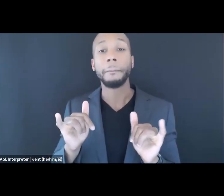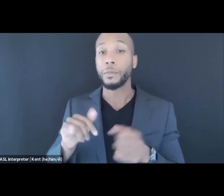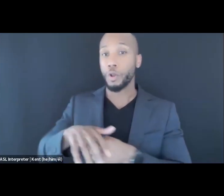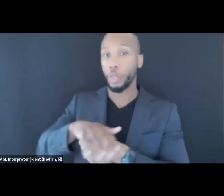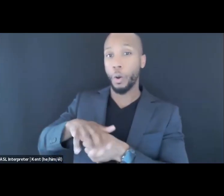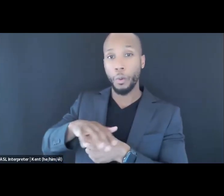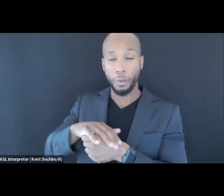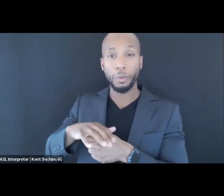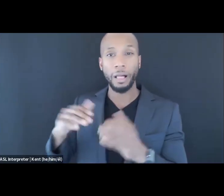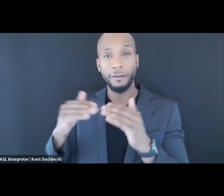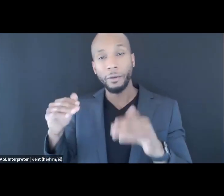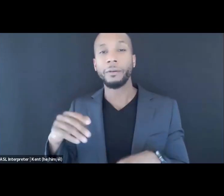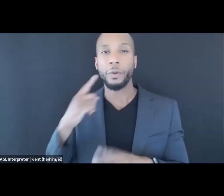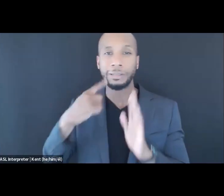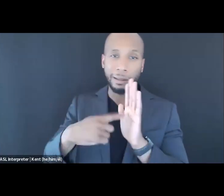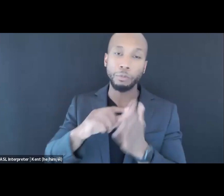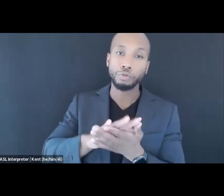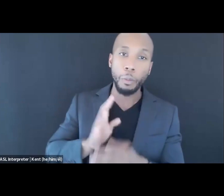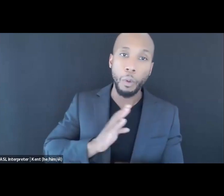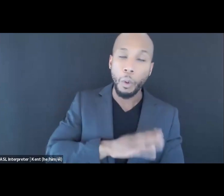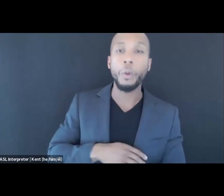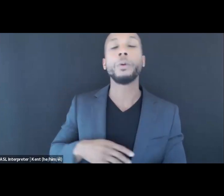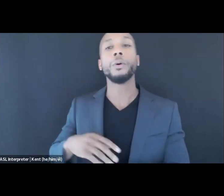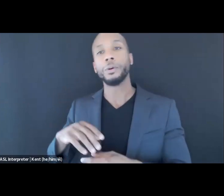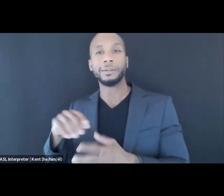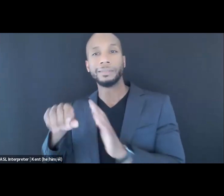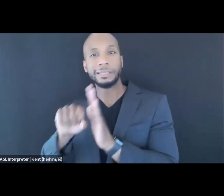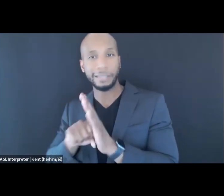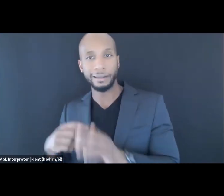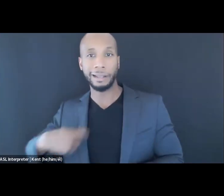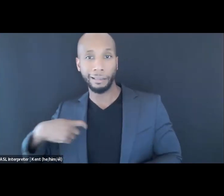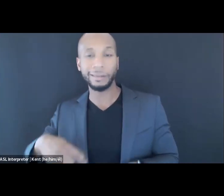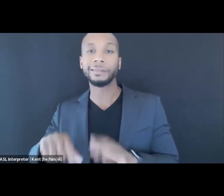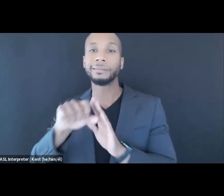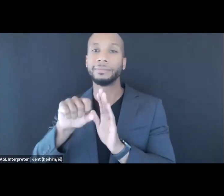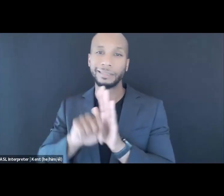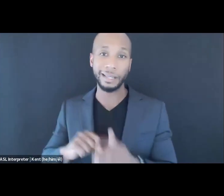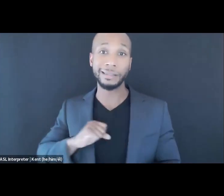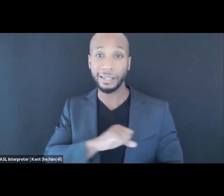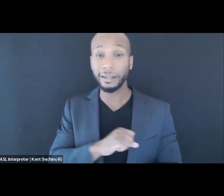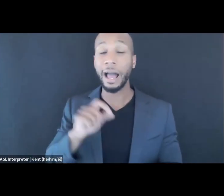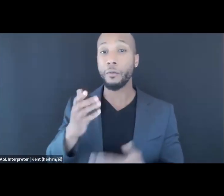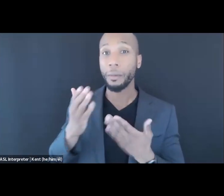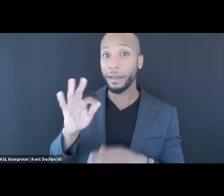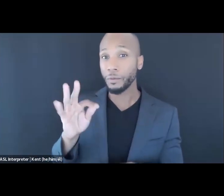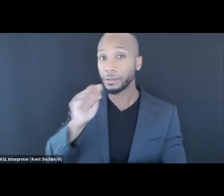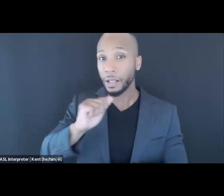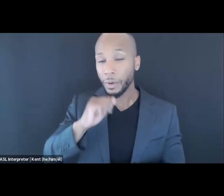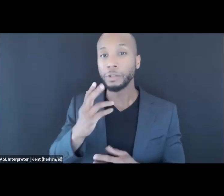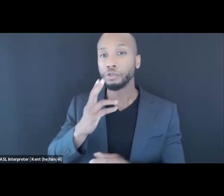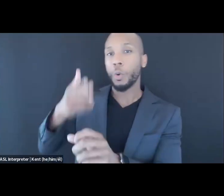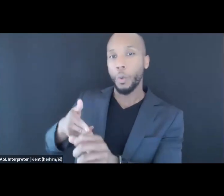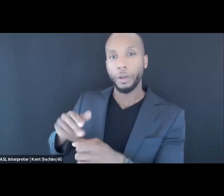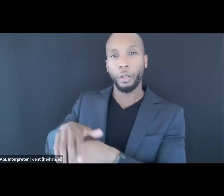local level, like the school board or the state delegate, state senate, I recommend, if you can tolerate it, joining your local